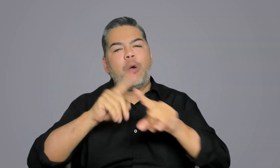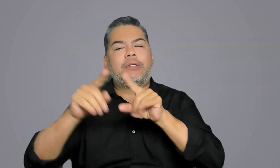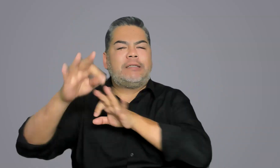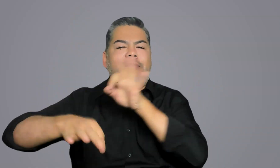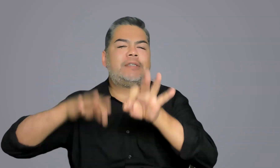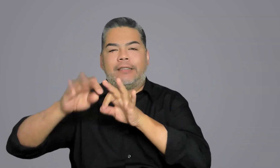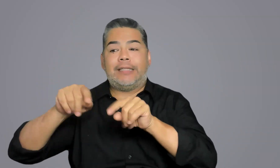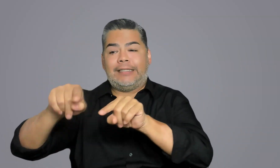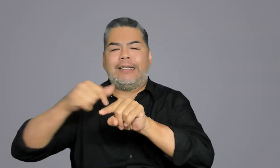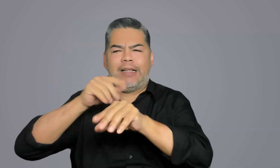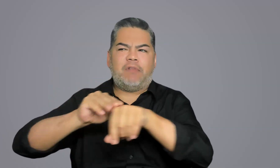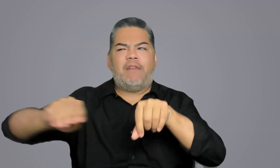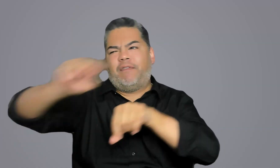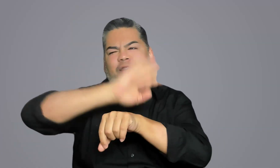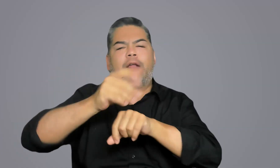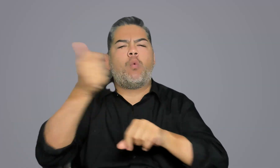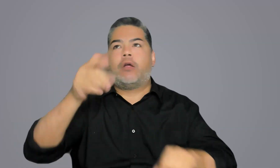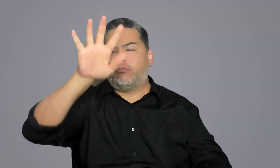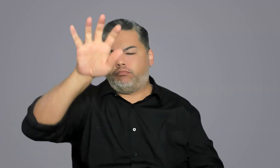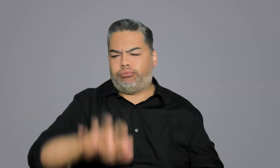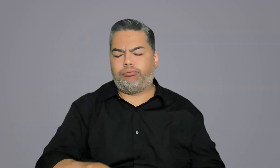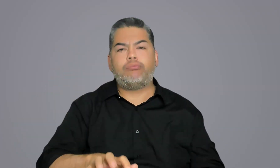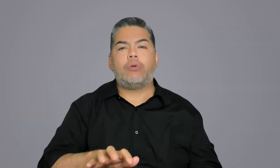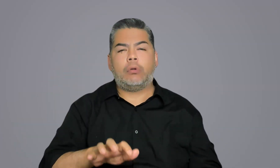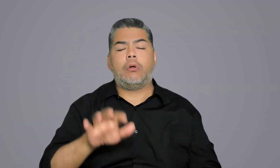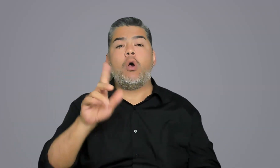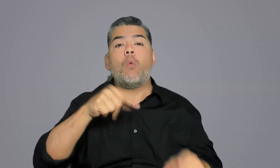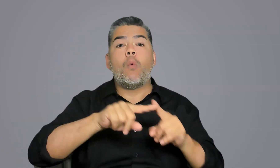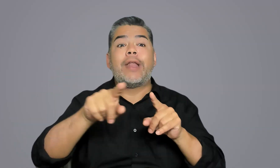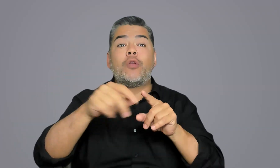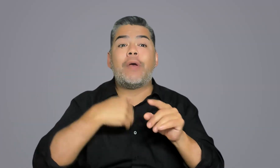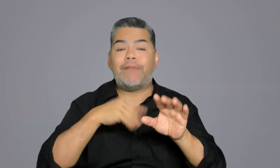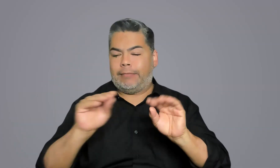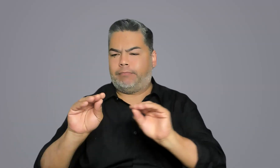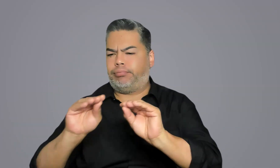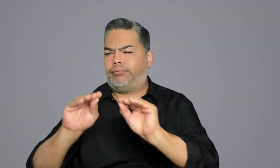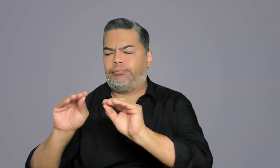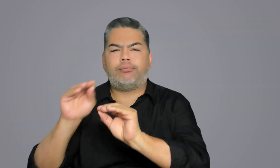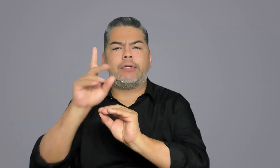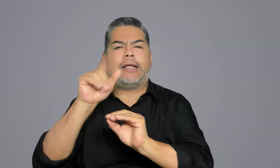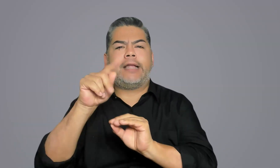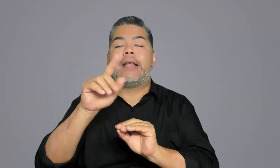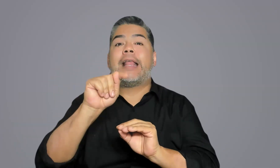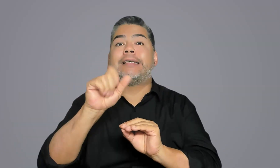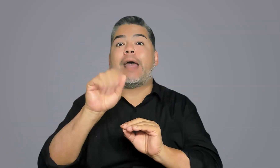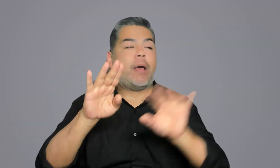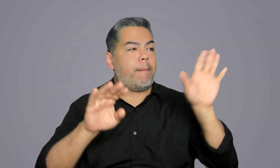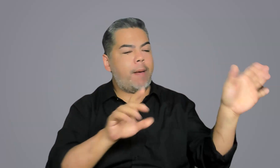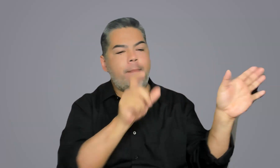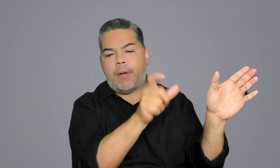rest of the content. When you have data in kind of a tabular format, if there are any empty rows or